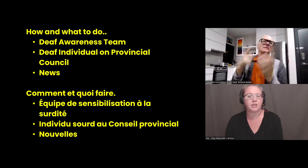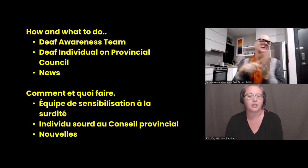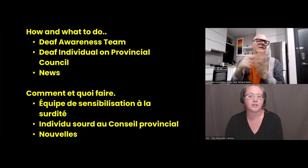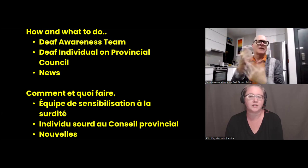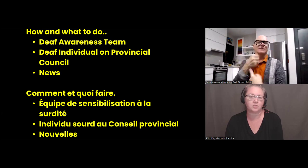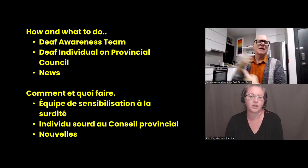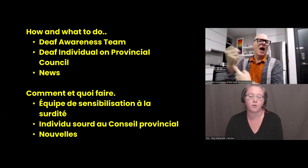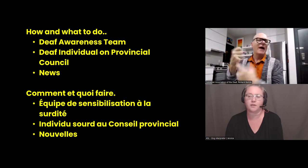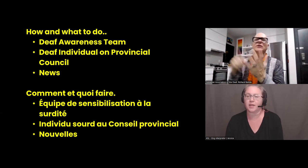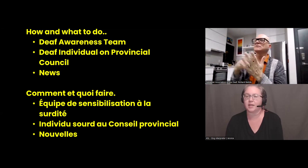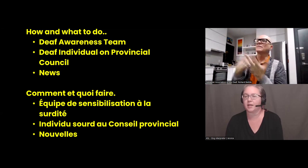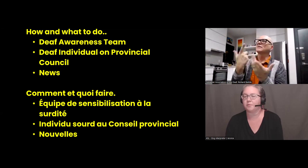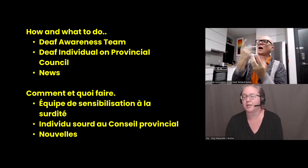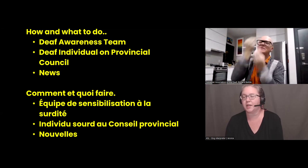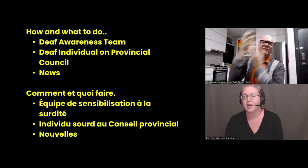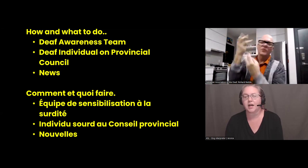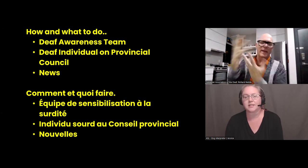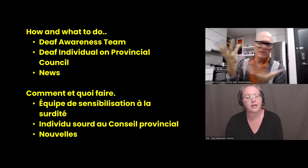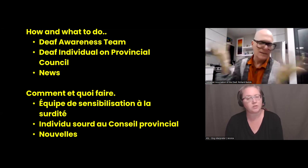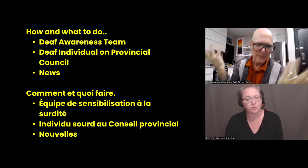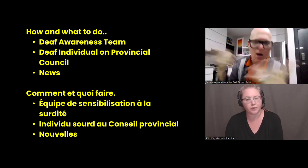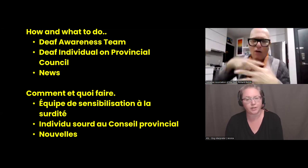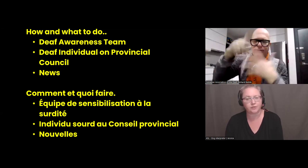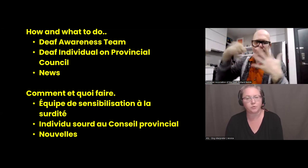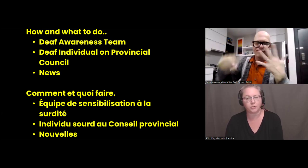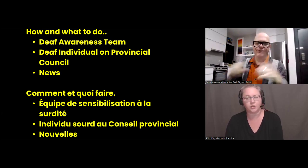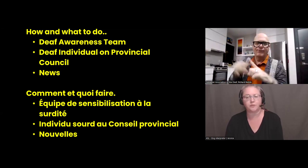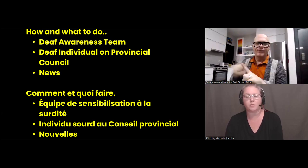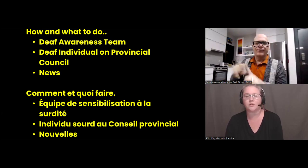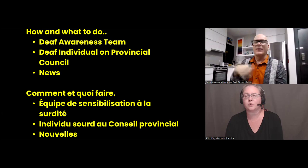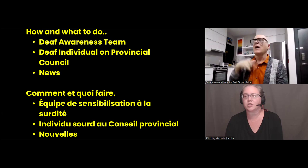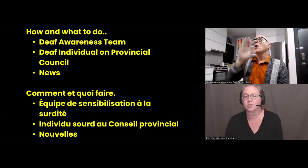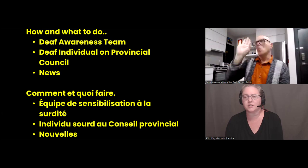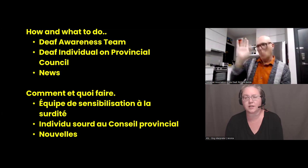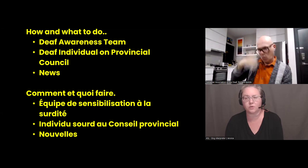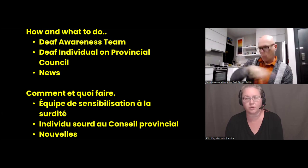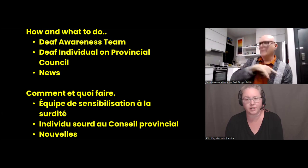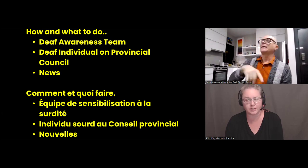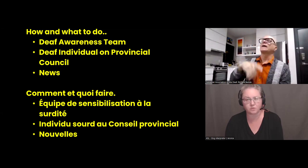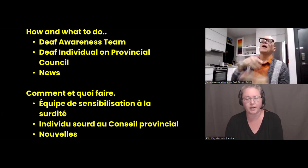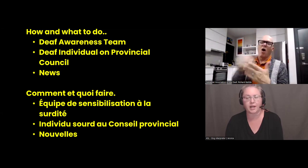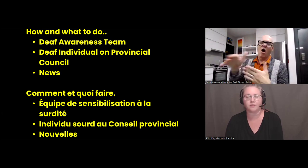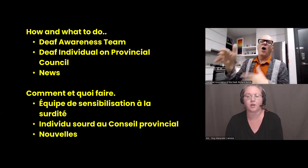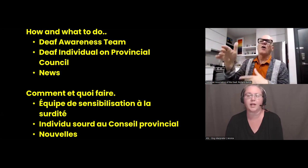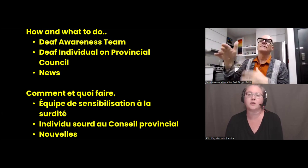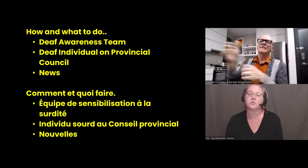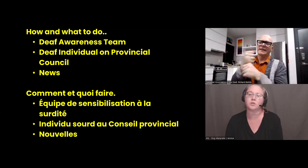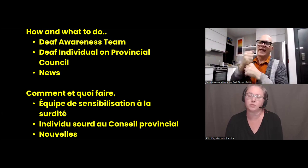committee, et cetera, where they can be a sounding board, if you were, for the questions that the organization might have on how to increase